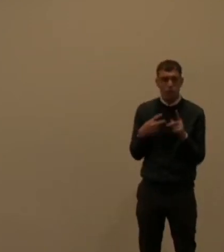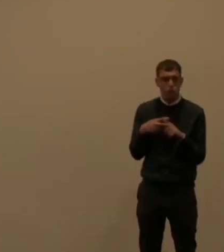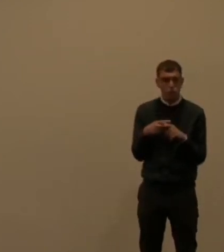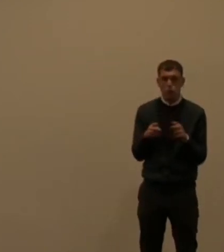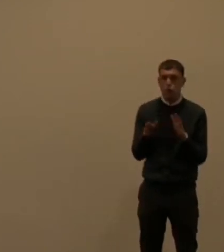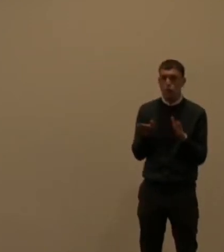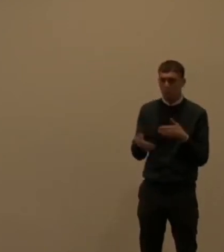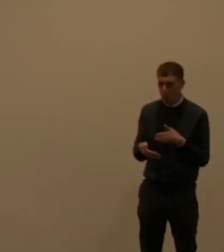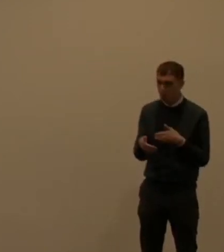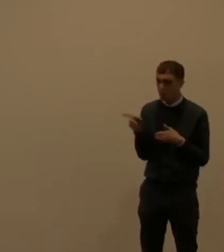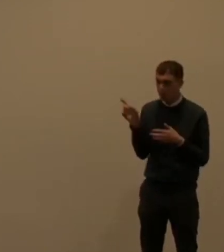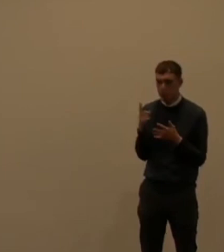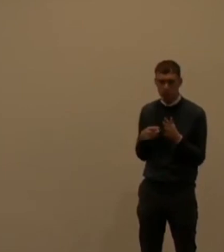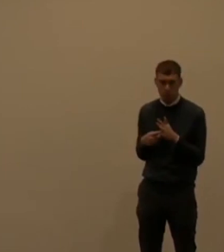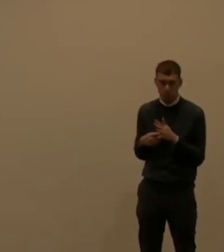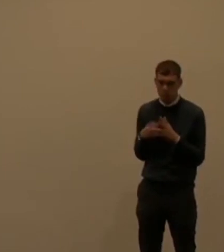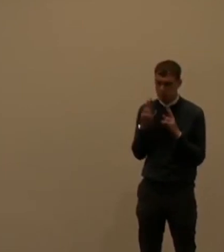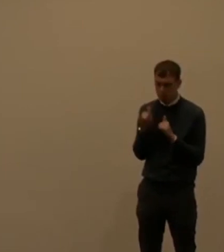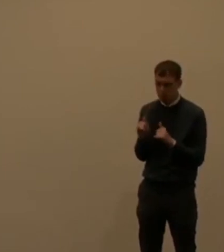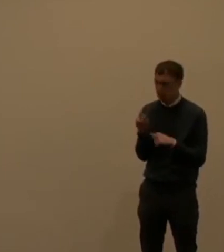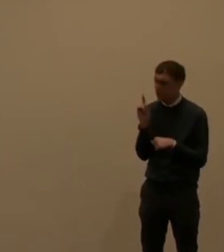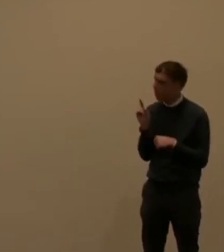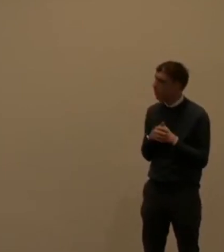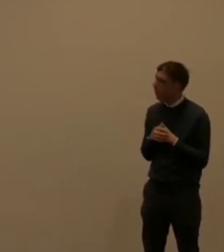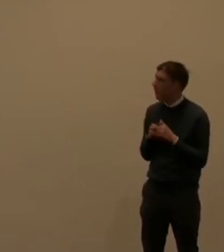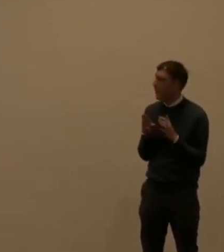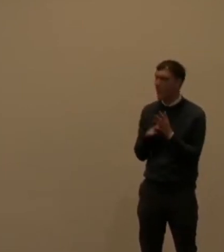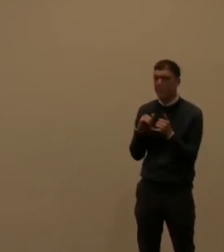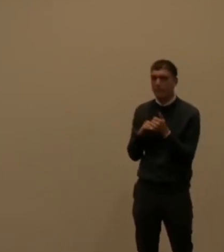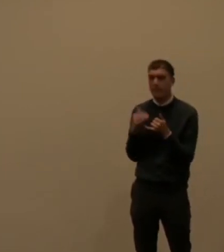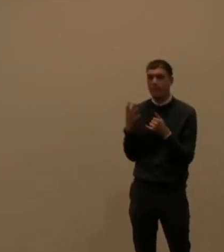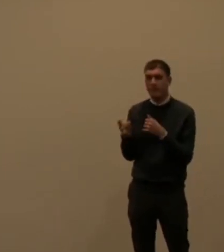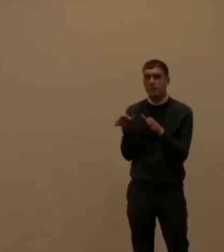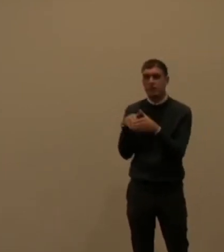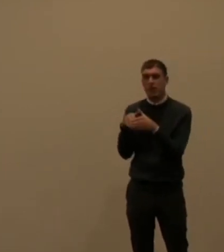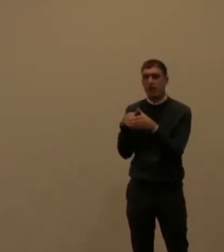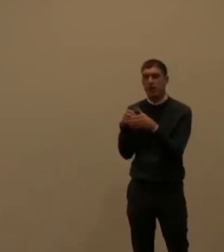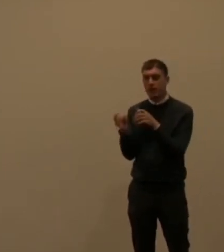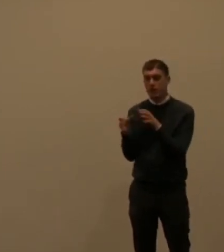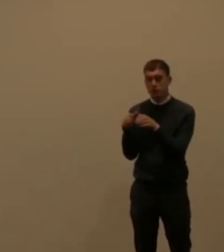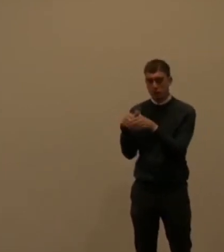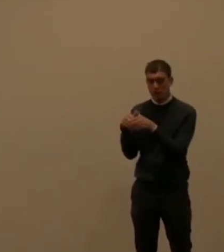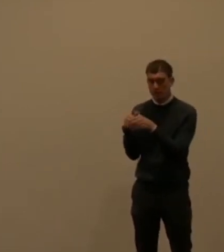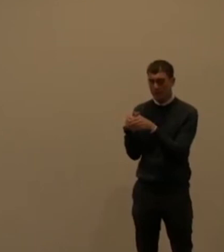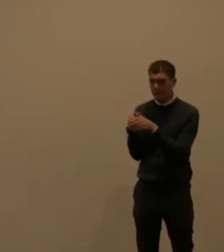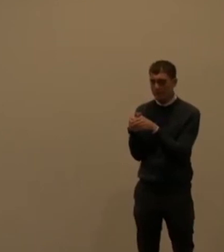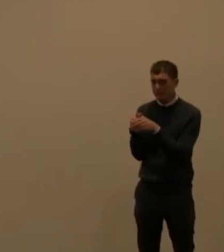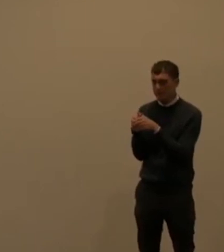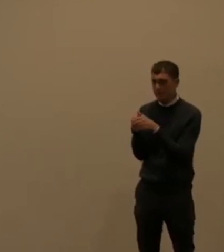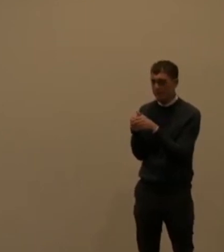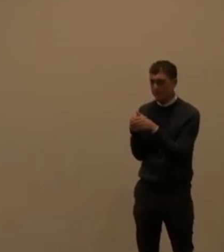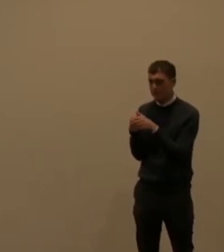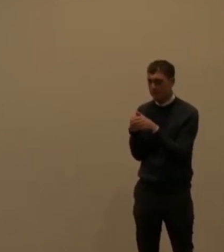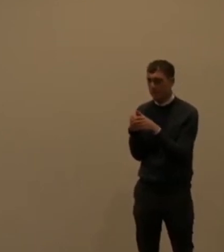be used for basically anything. From Microsoft, you have the Microsoft Fast Track team. You have the information on Microsoft